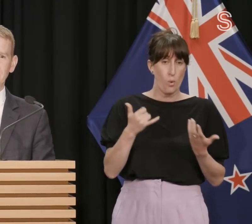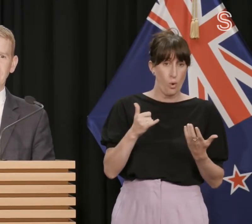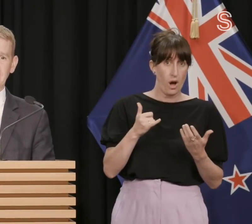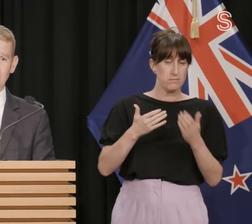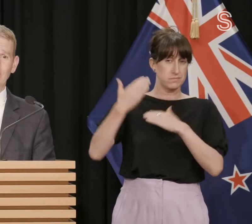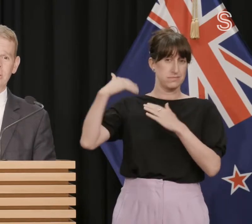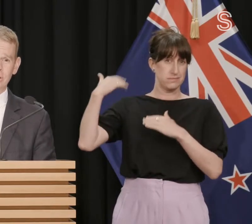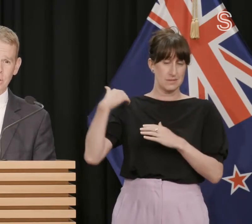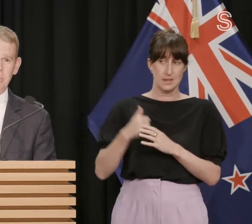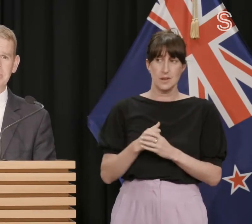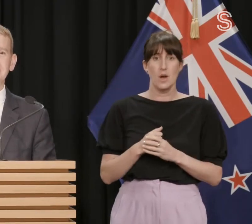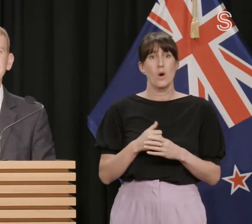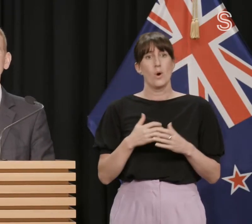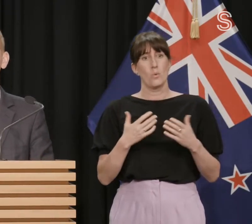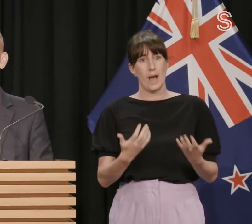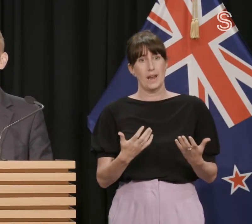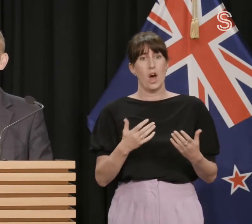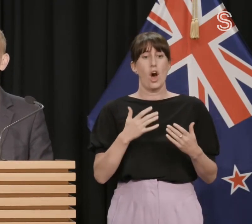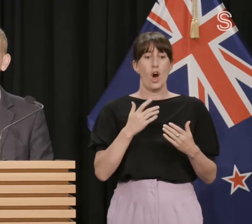cabinet until I actually got the job.